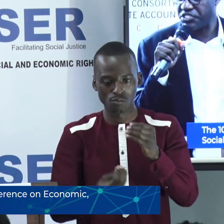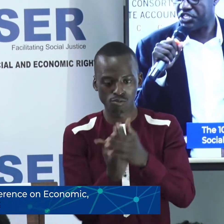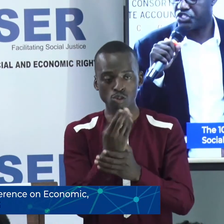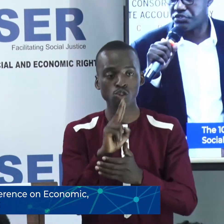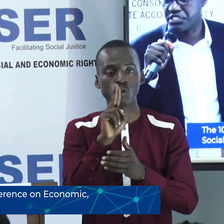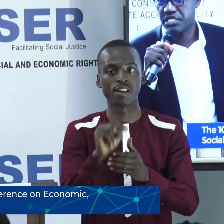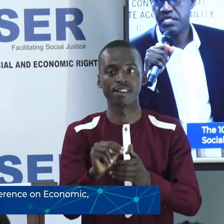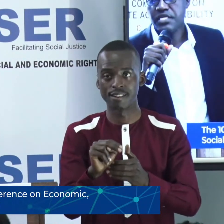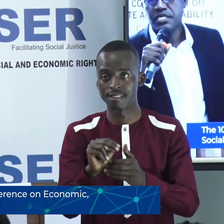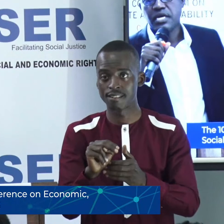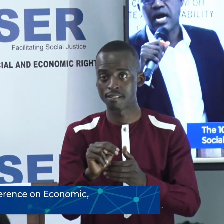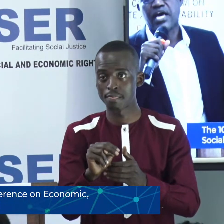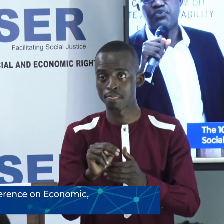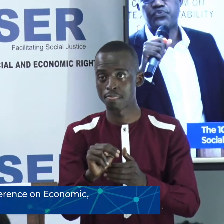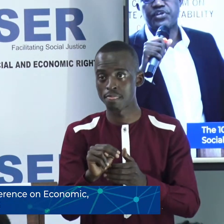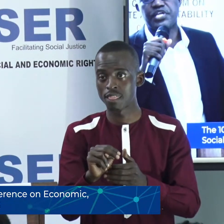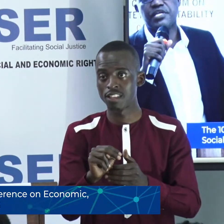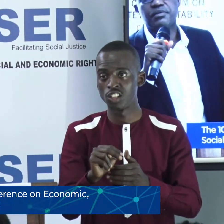United Nations.